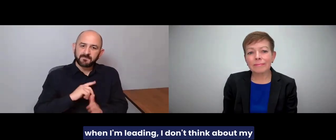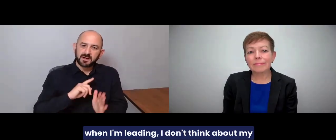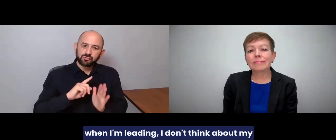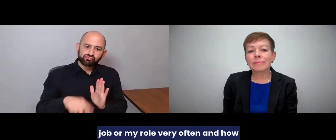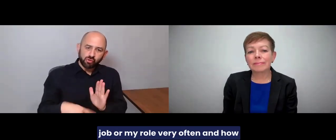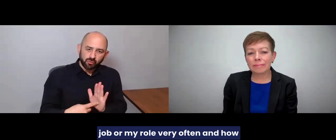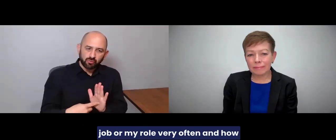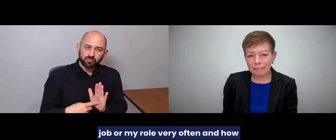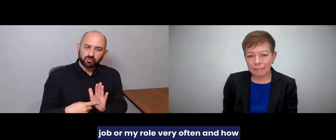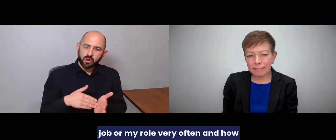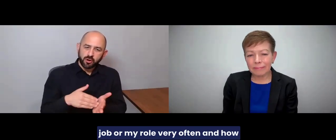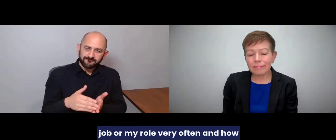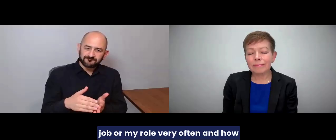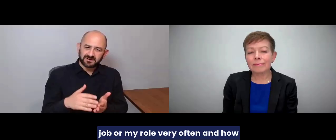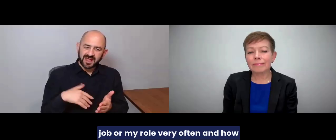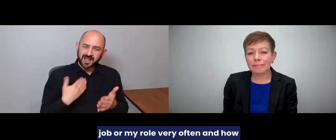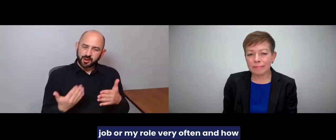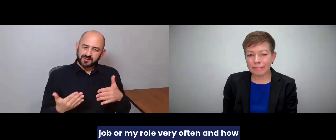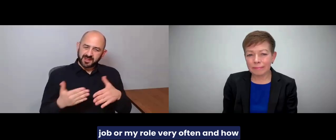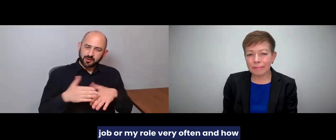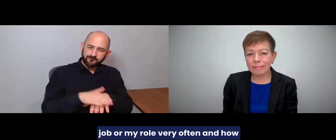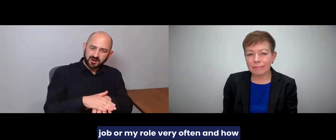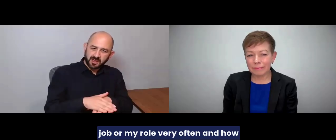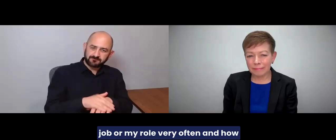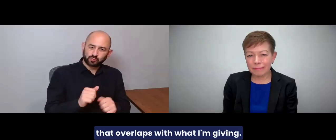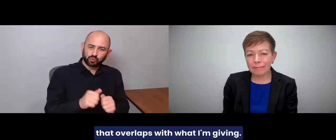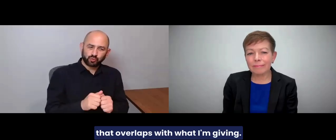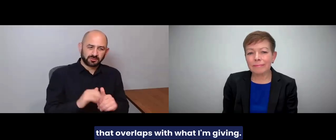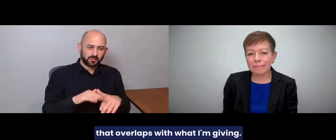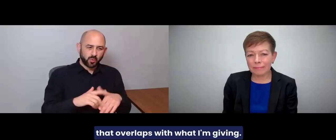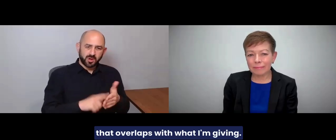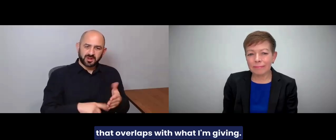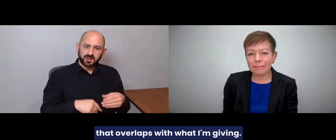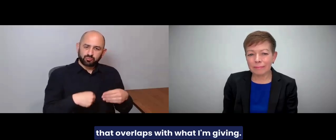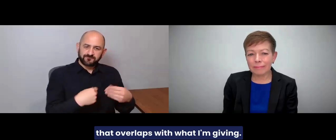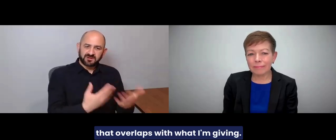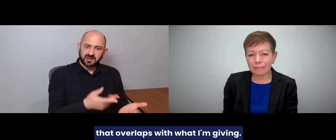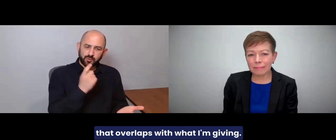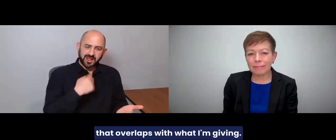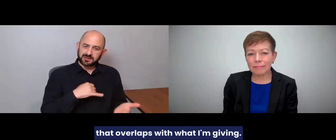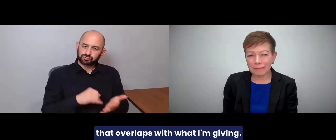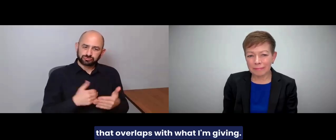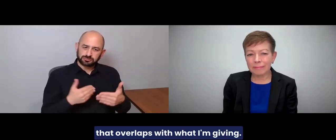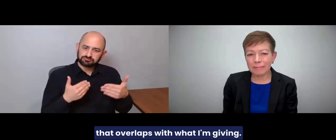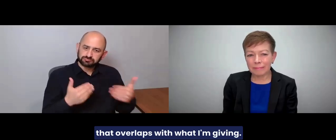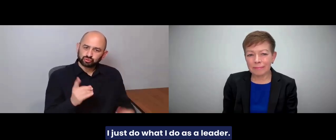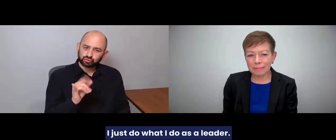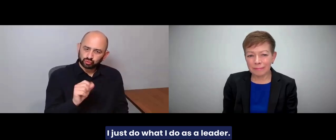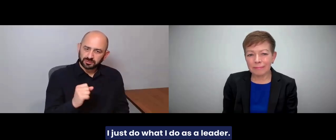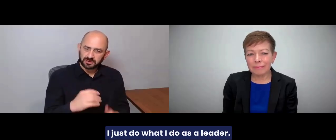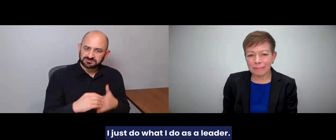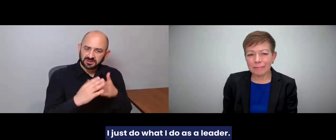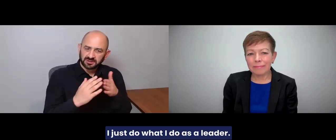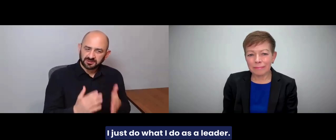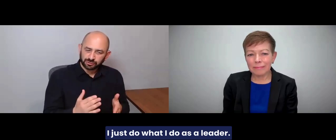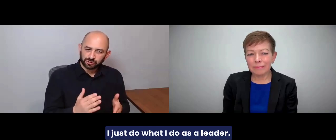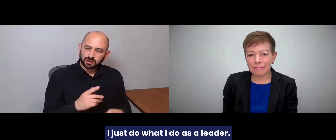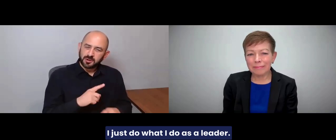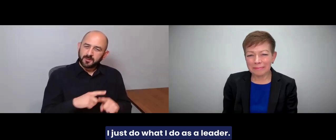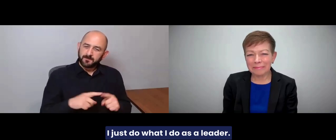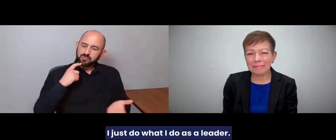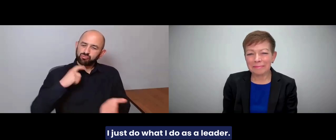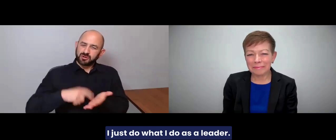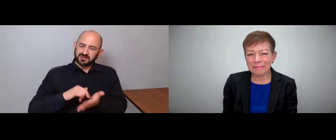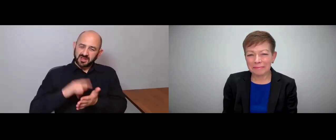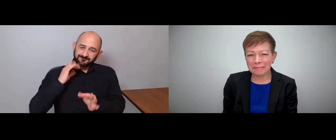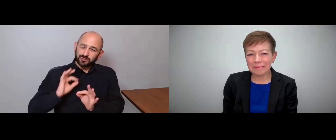think about my job or my role very often and how that overlaps with what I'm giving. I just do what I